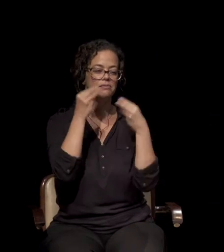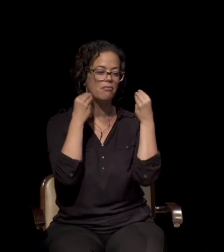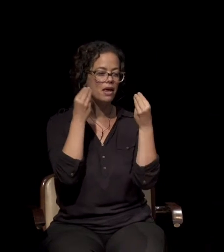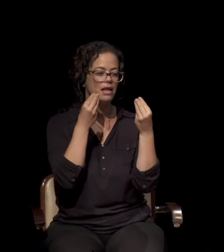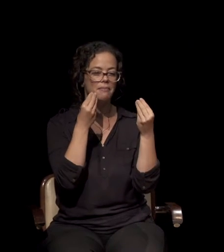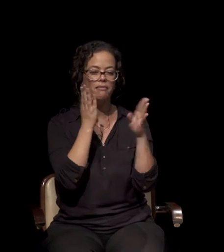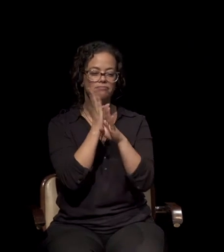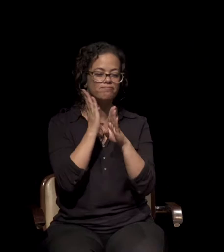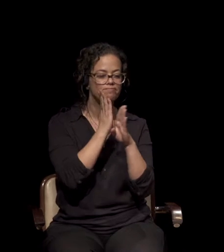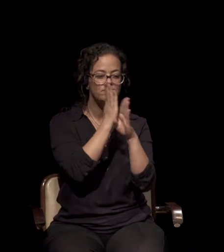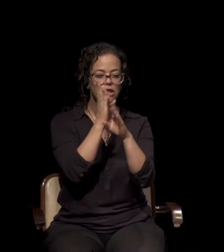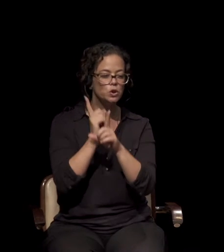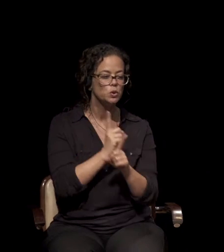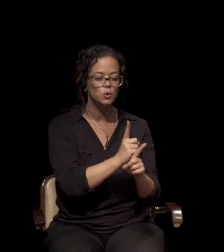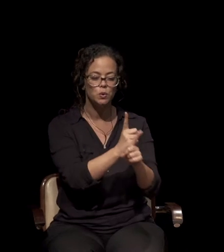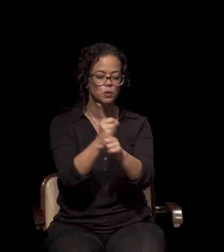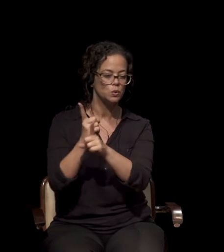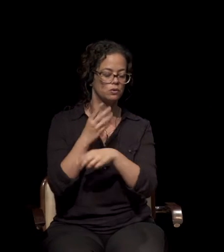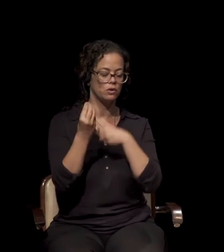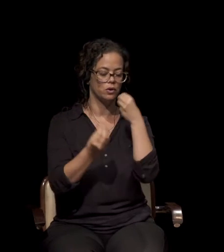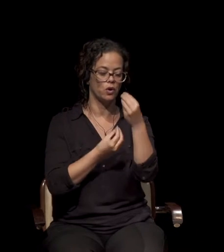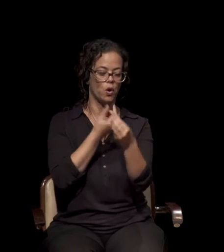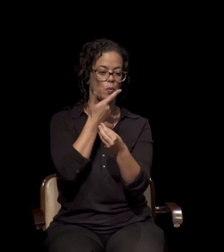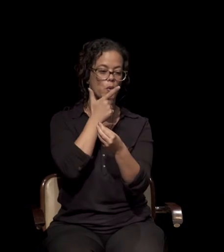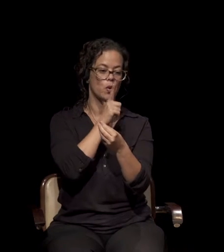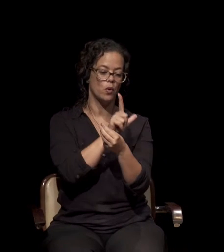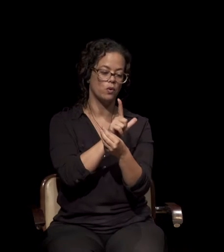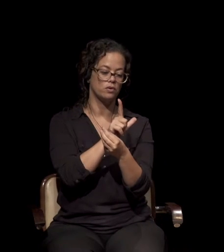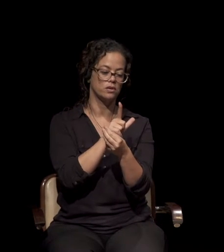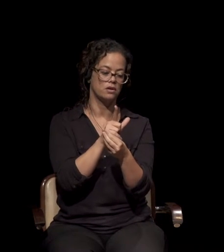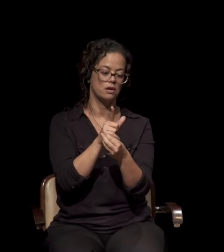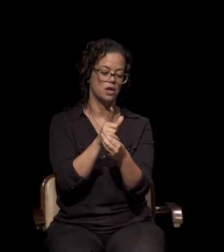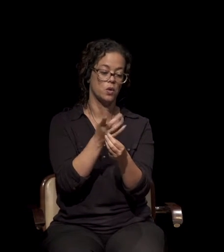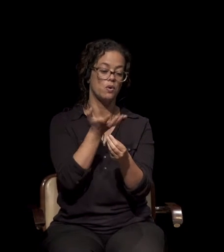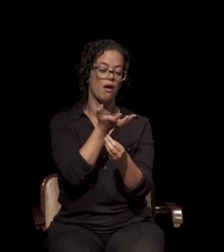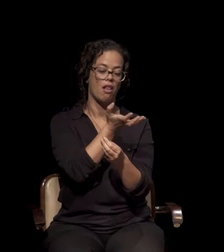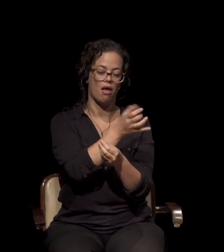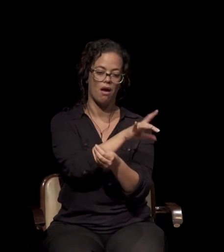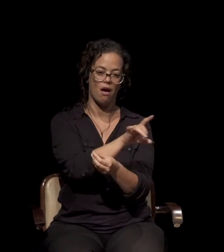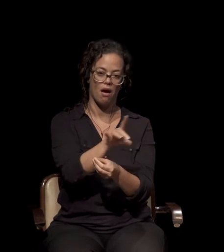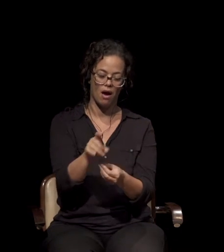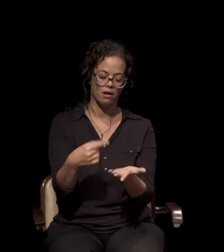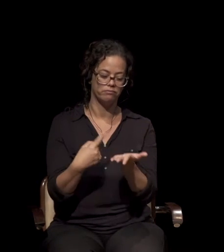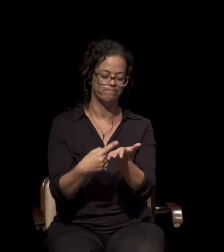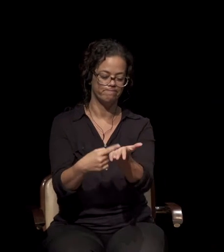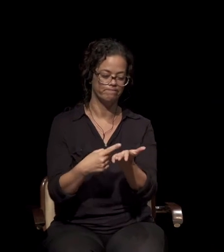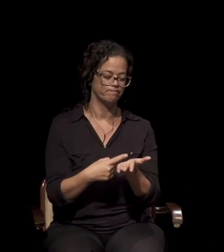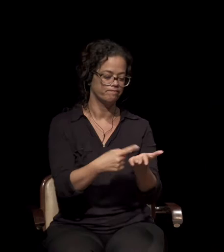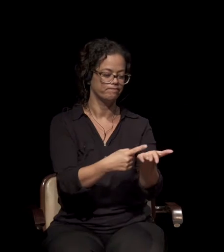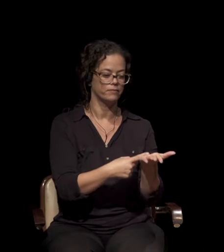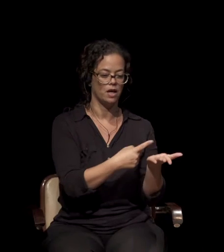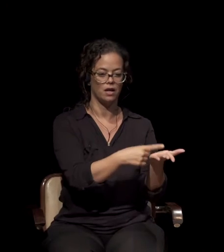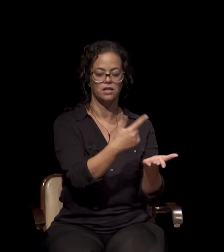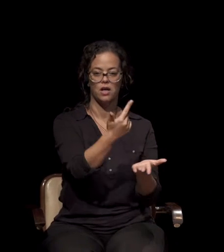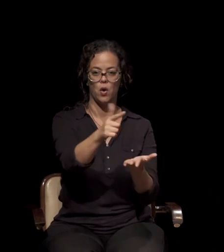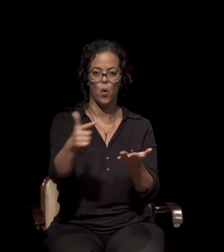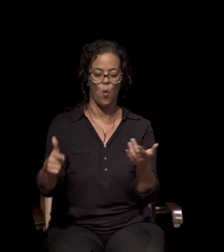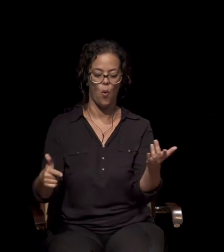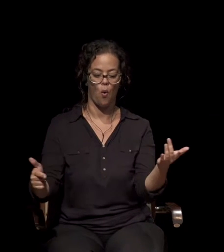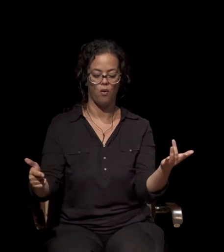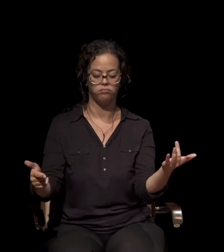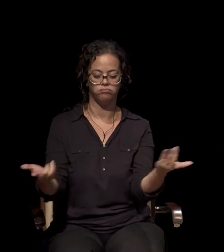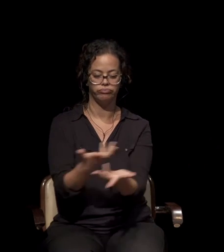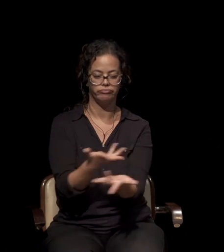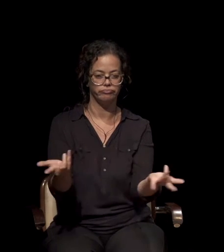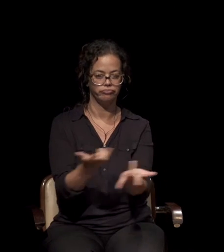meet her own needs while negotiating with the needs of others, Gray believes that functionalization of children's